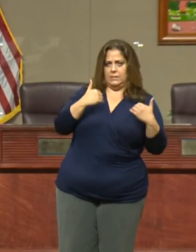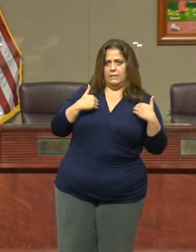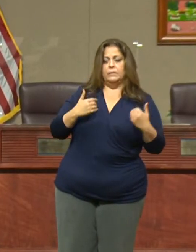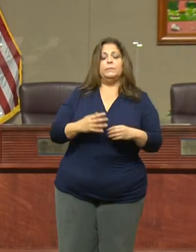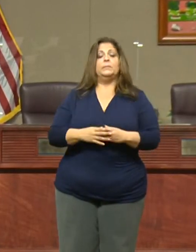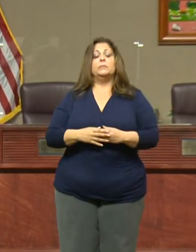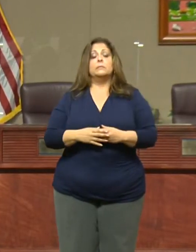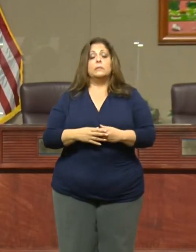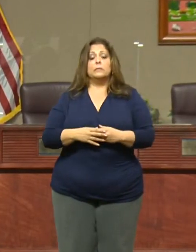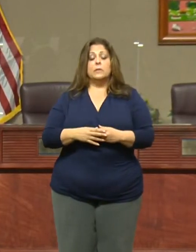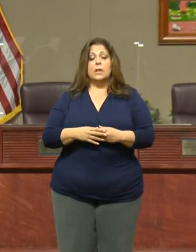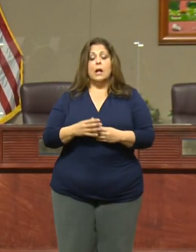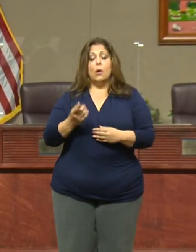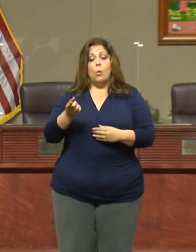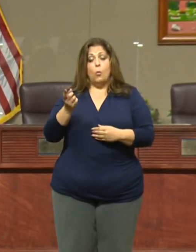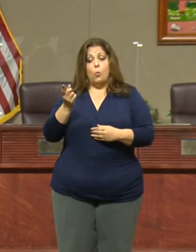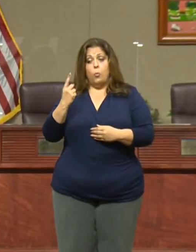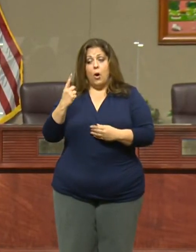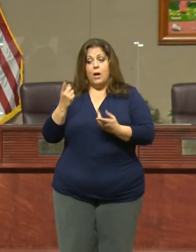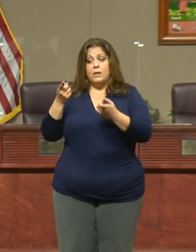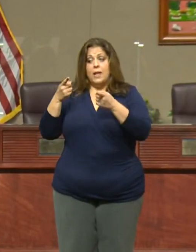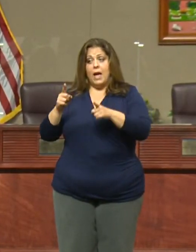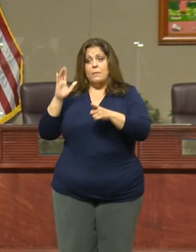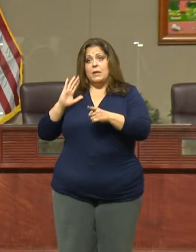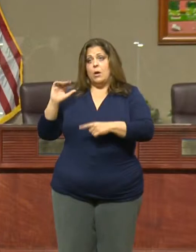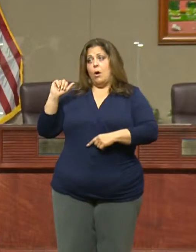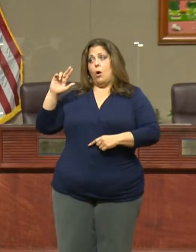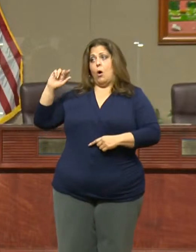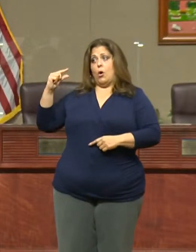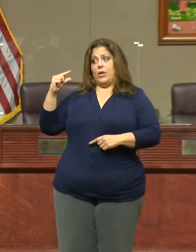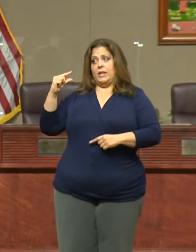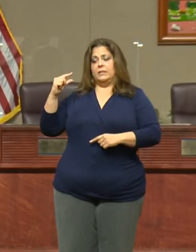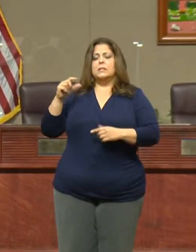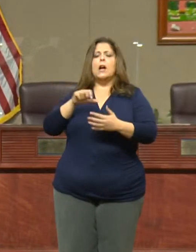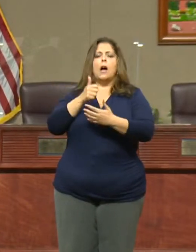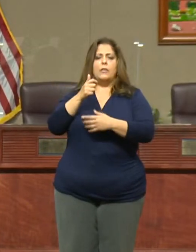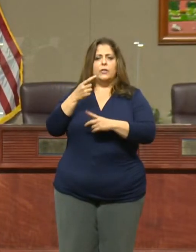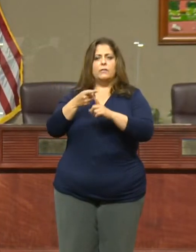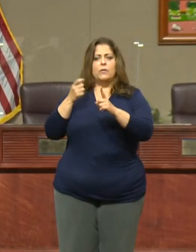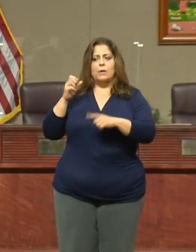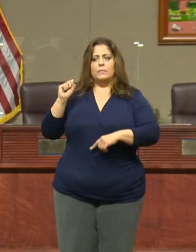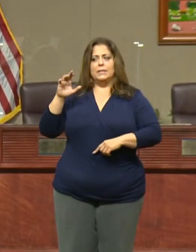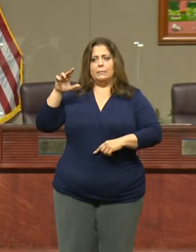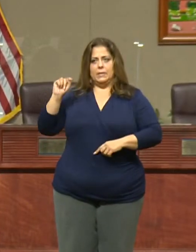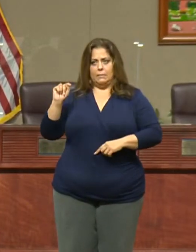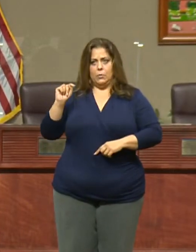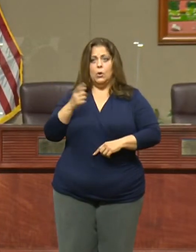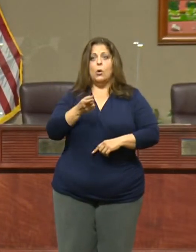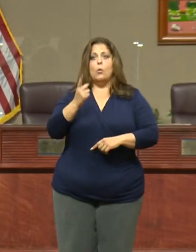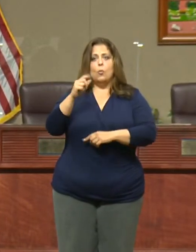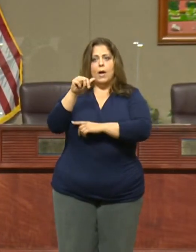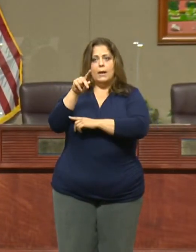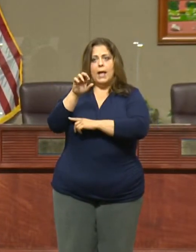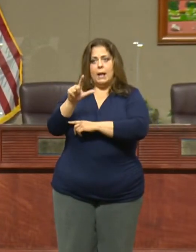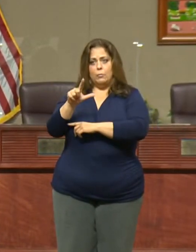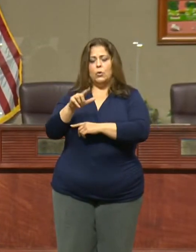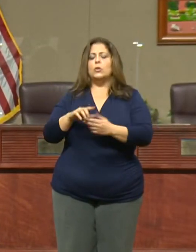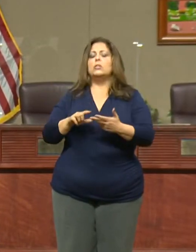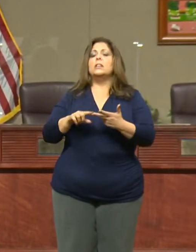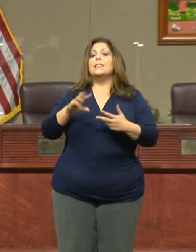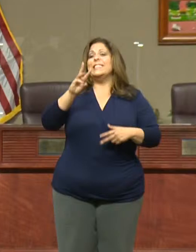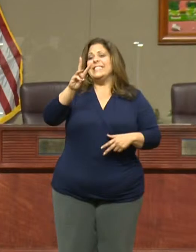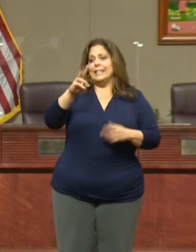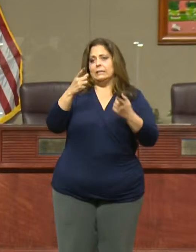one of those is from August, the other one is from September, 1 is from April, and 6 are from